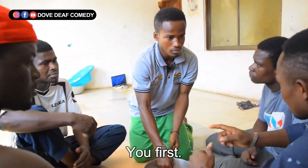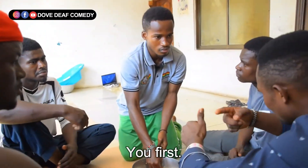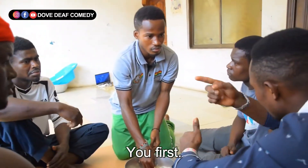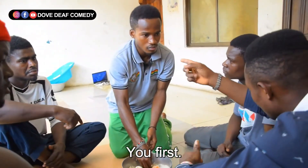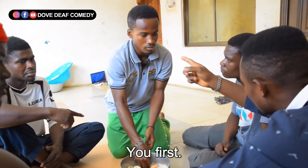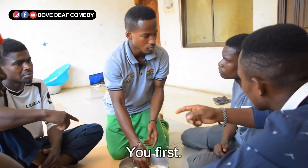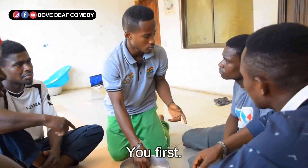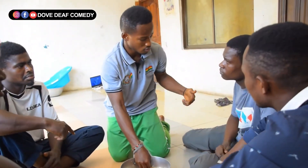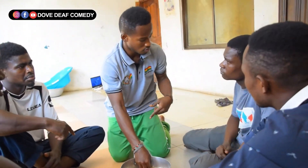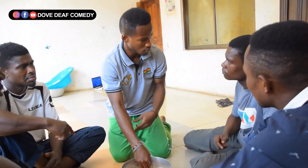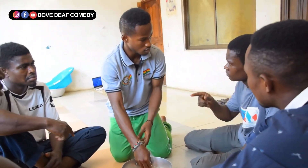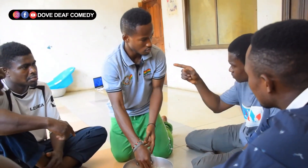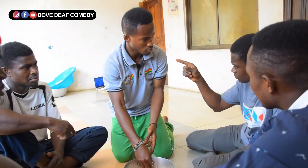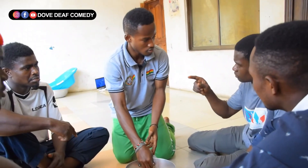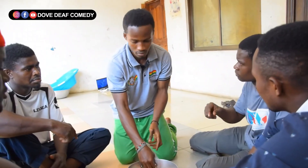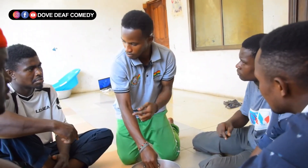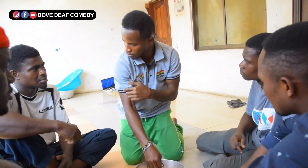You first.